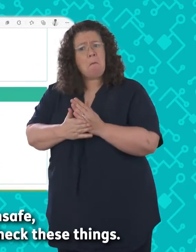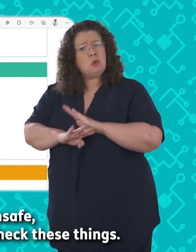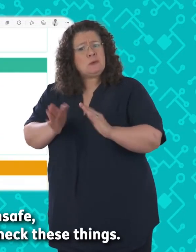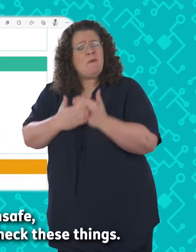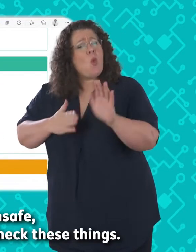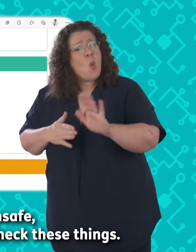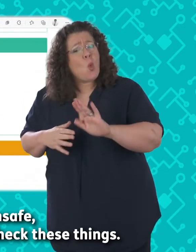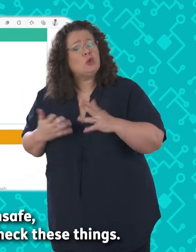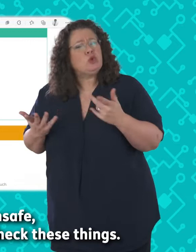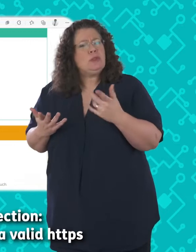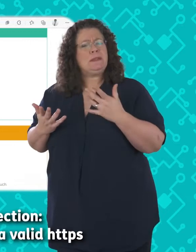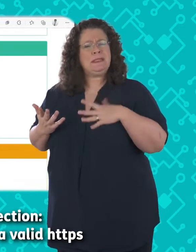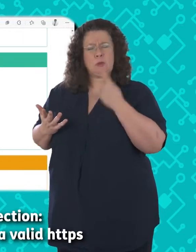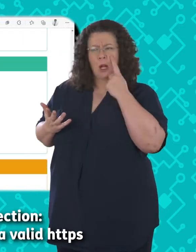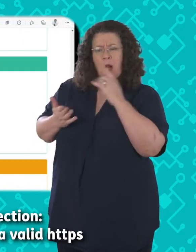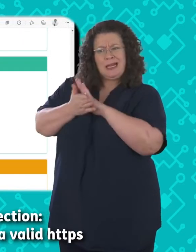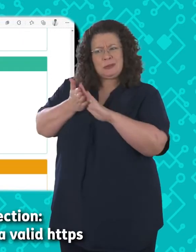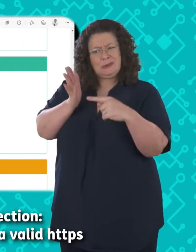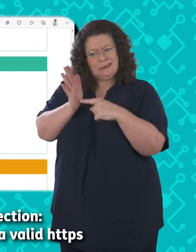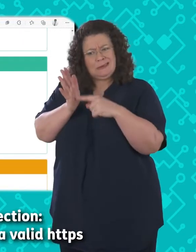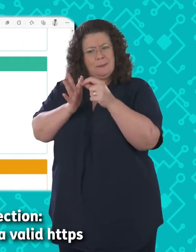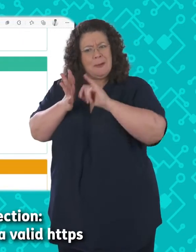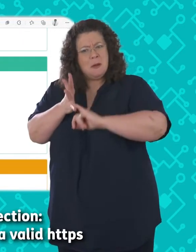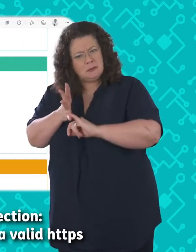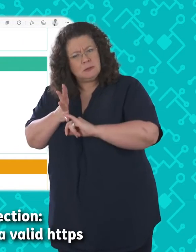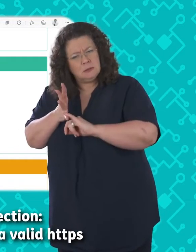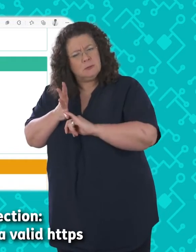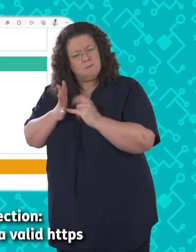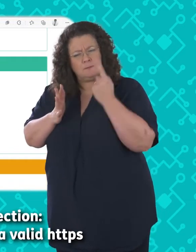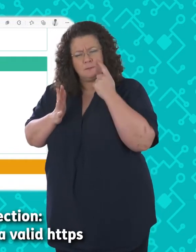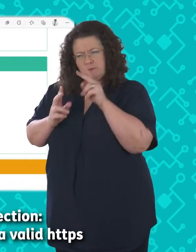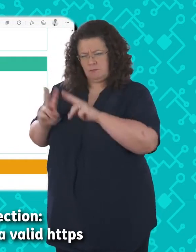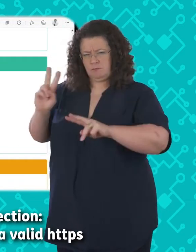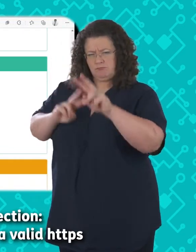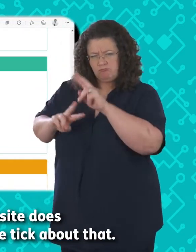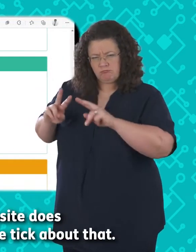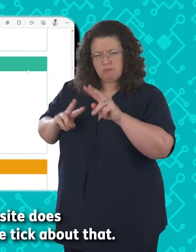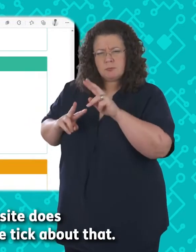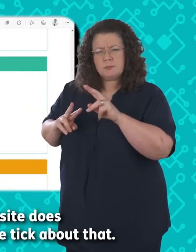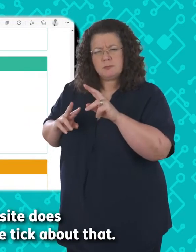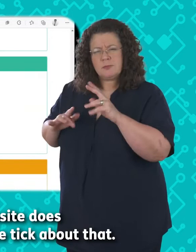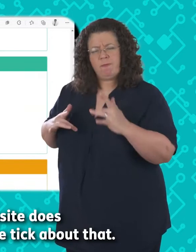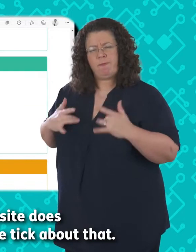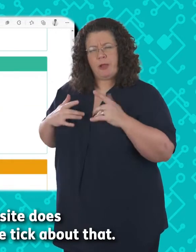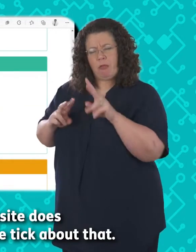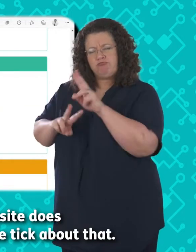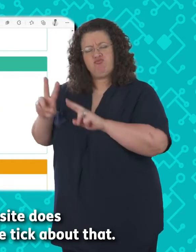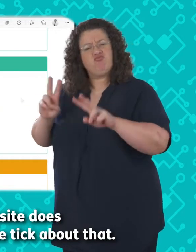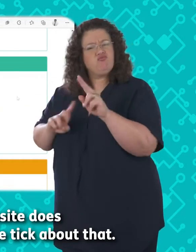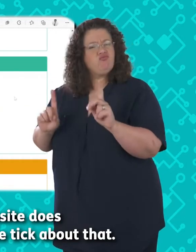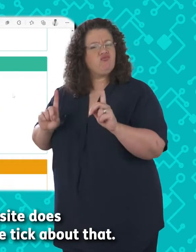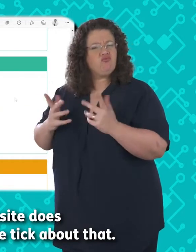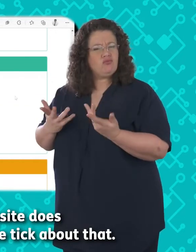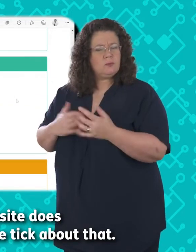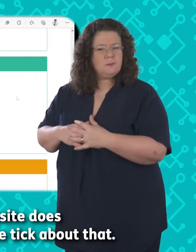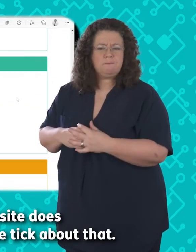check these things. HTTPS connection. If a website uses a valid HTTPS, well, this website does, and it's given us a little